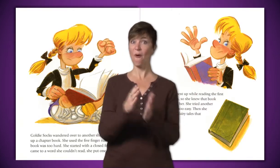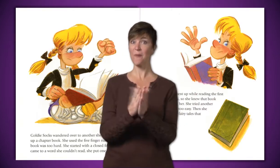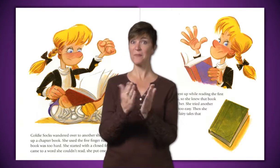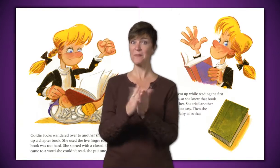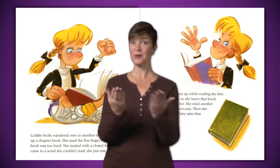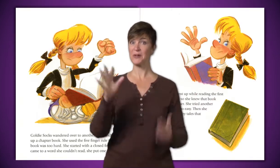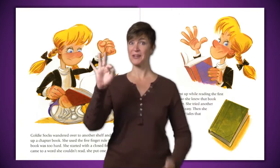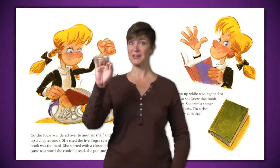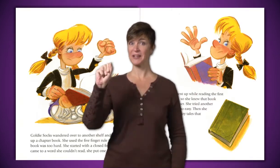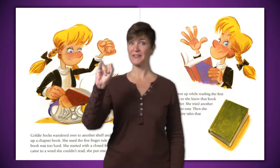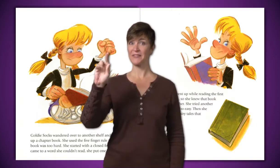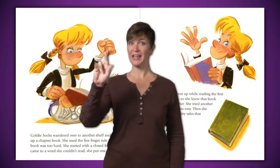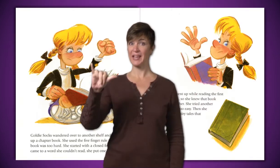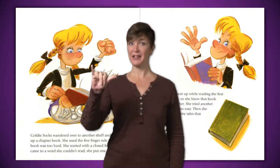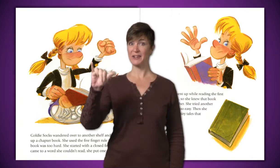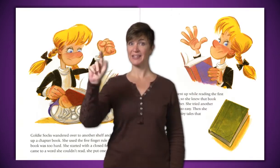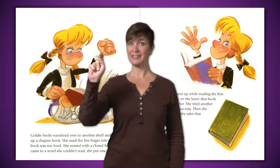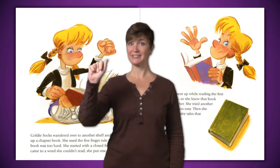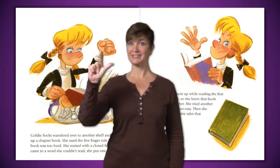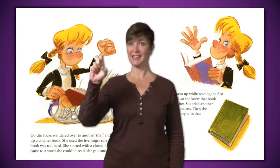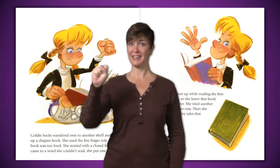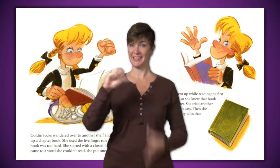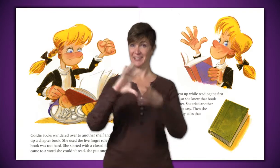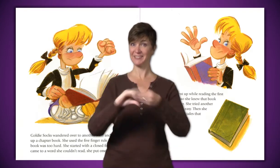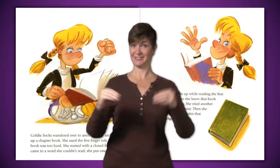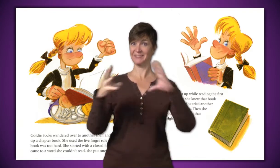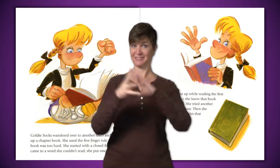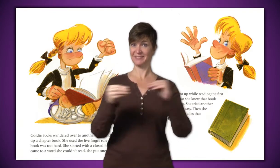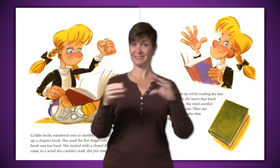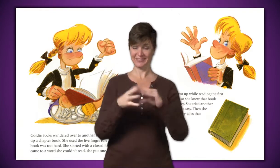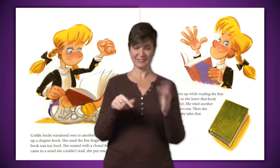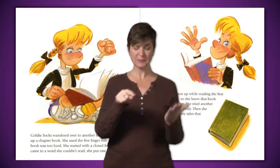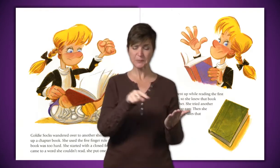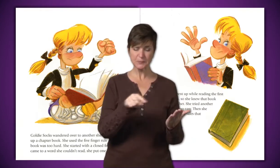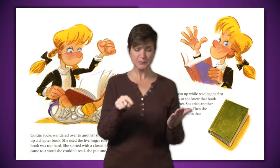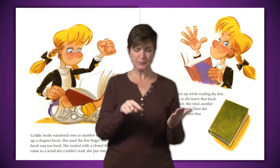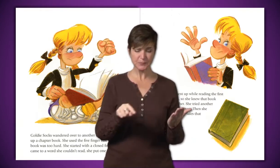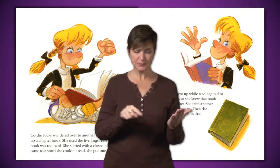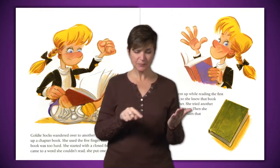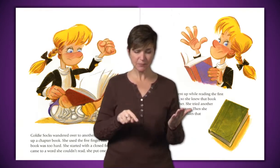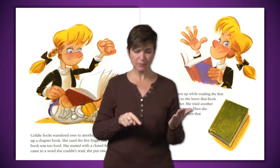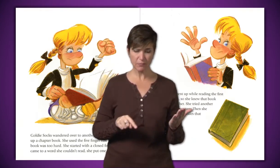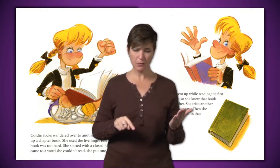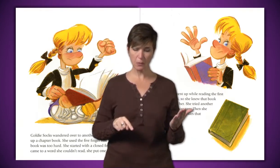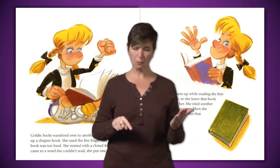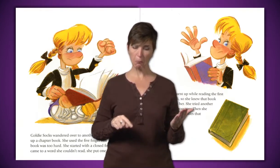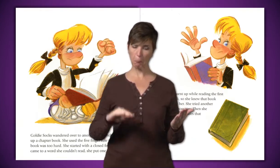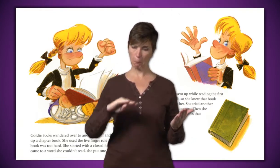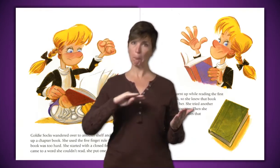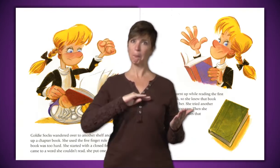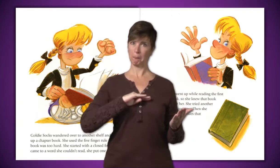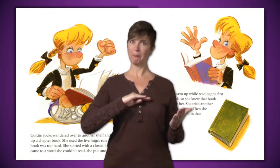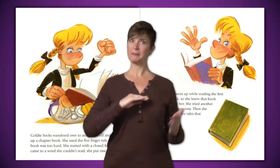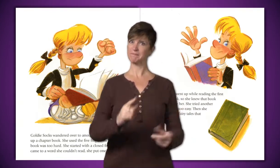She tried another book, but it was too easy. Then she found a book of fairy